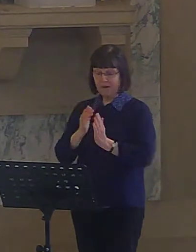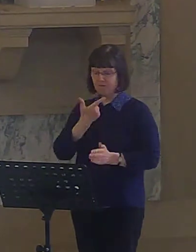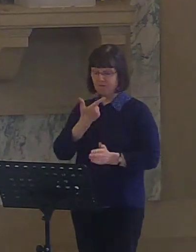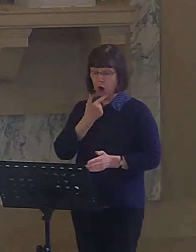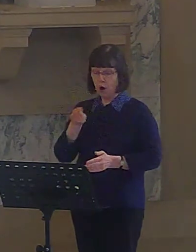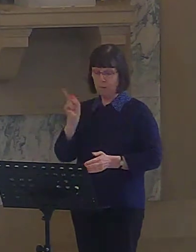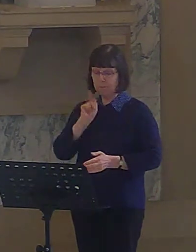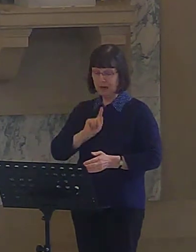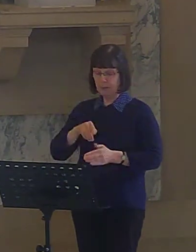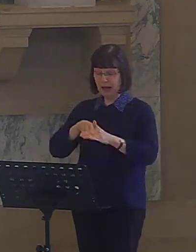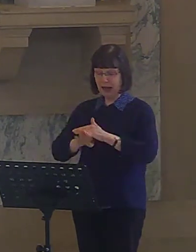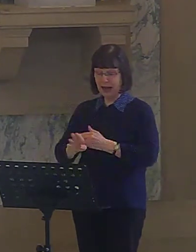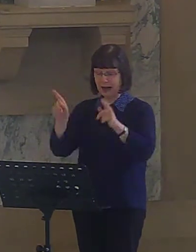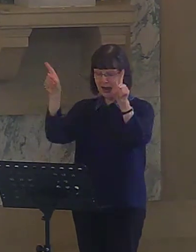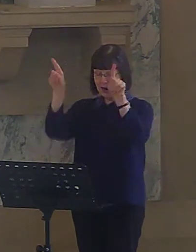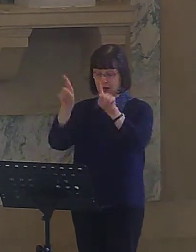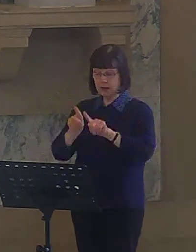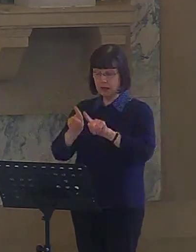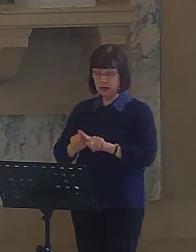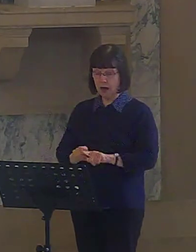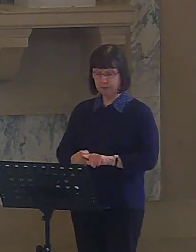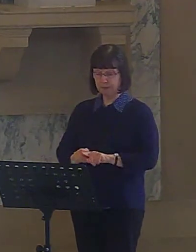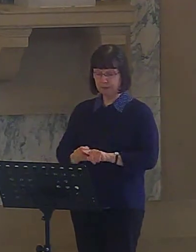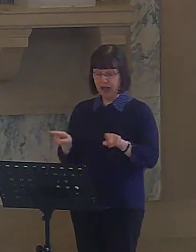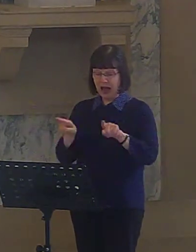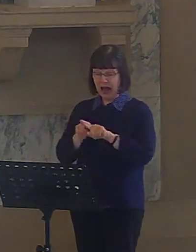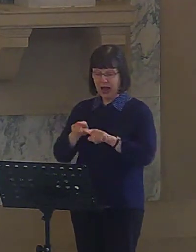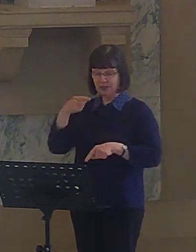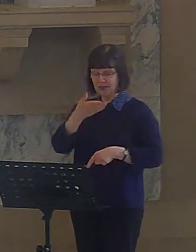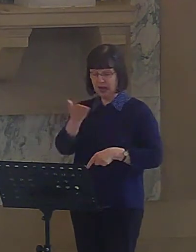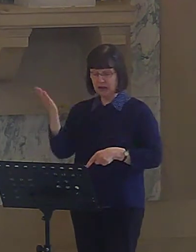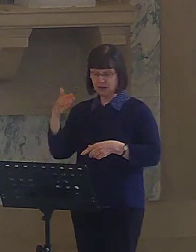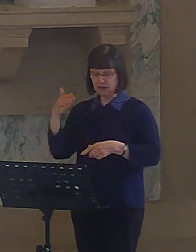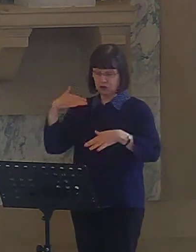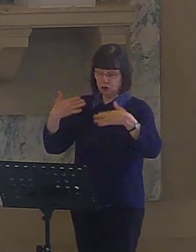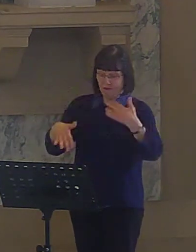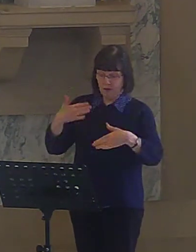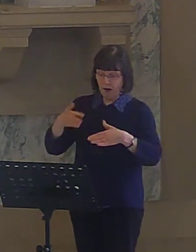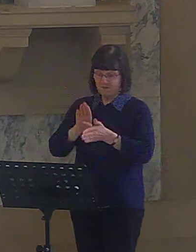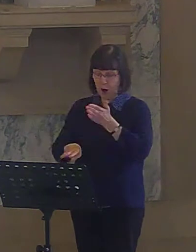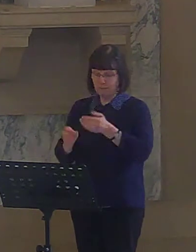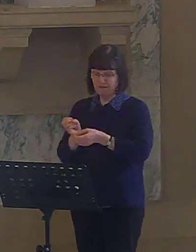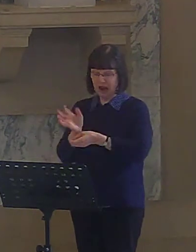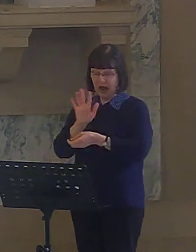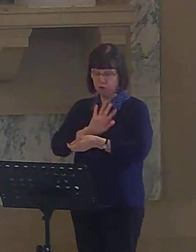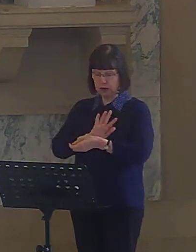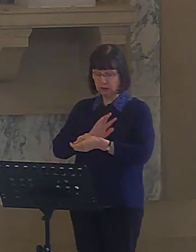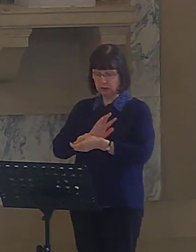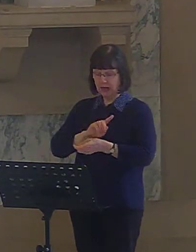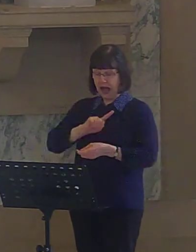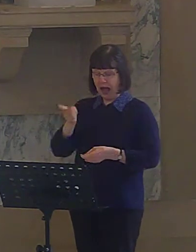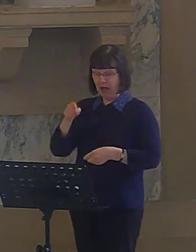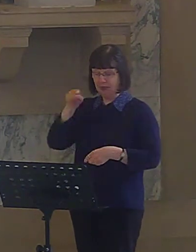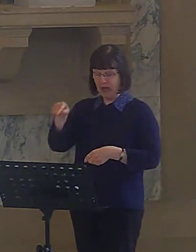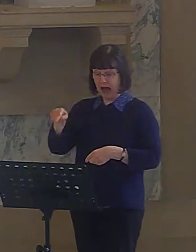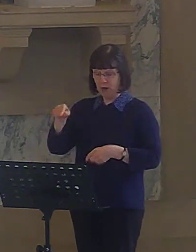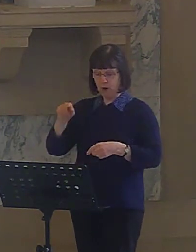We pray for people in India as they suffer from the virus